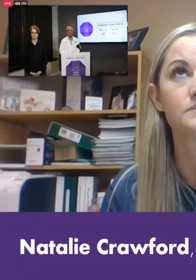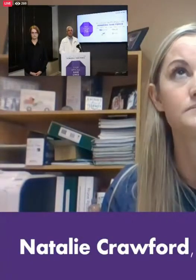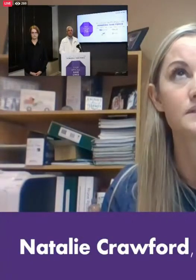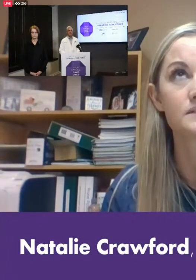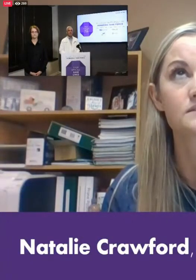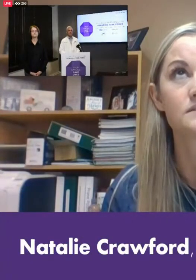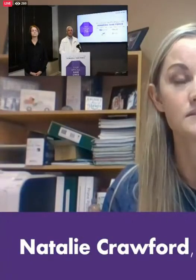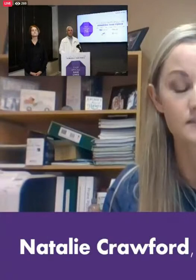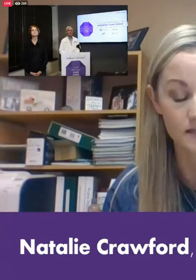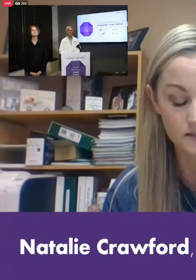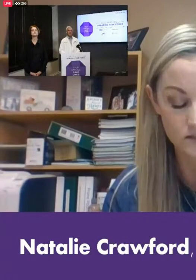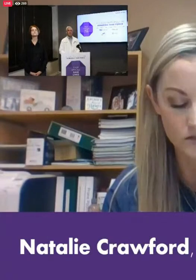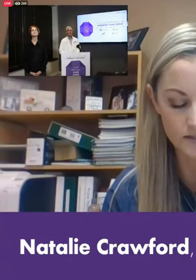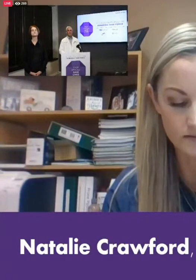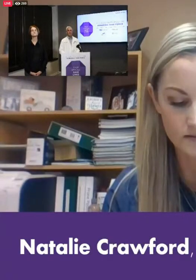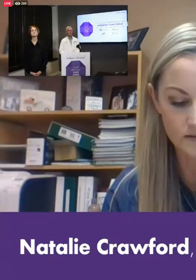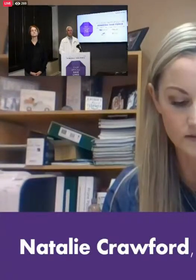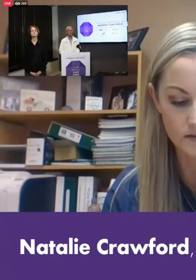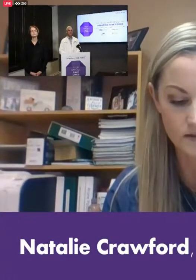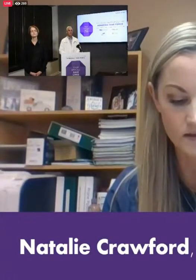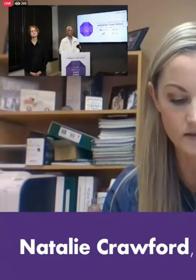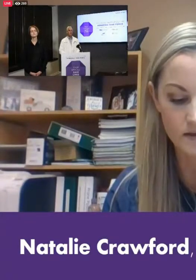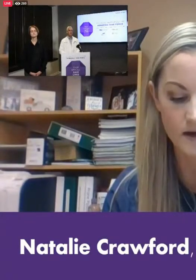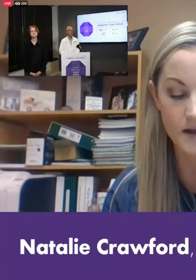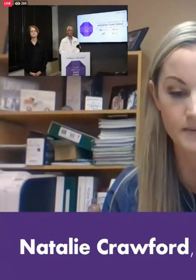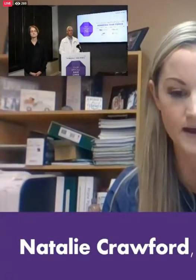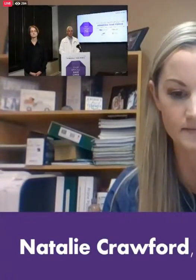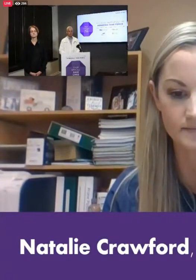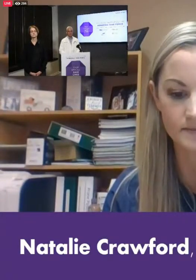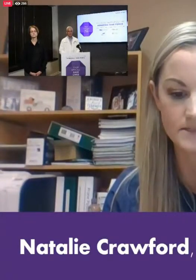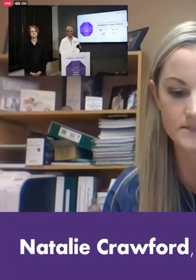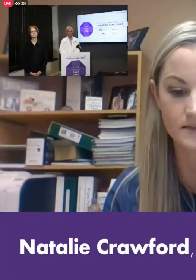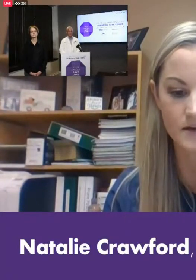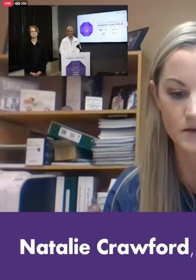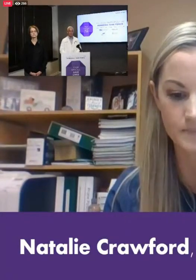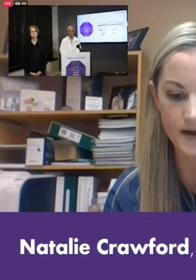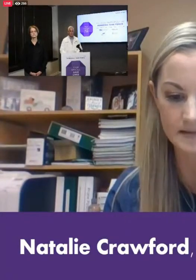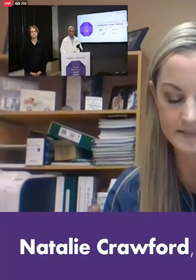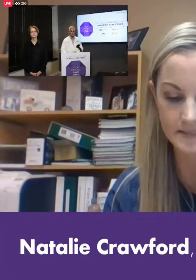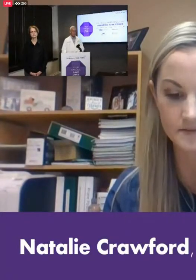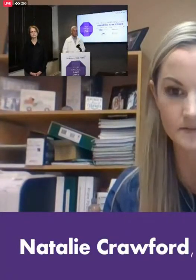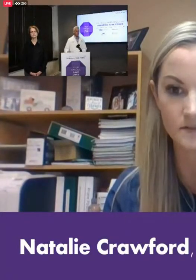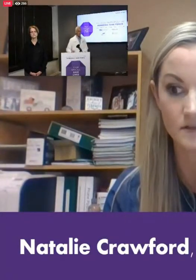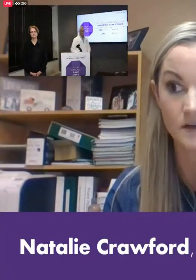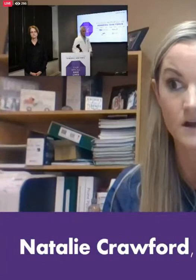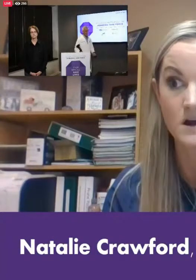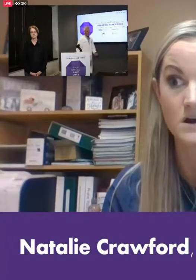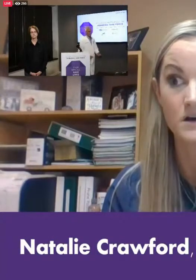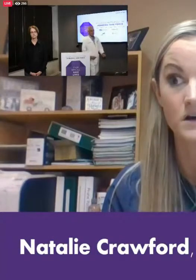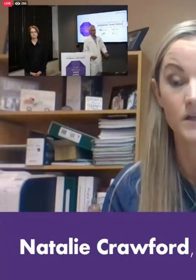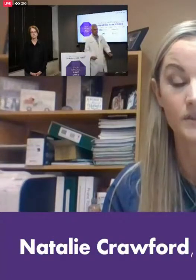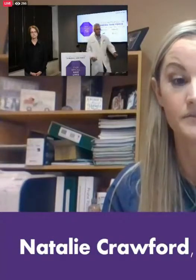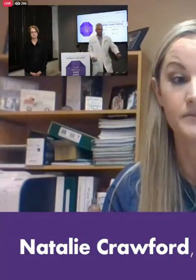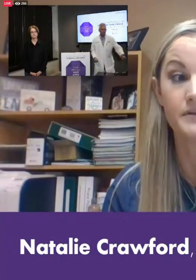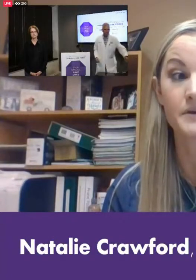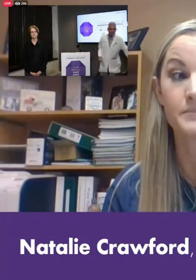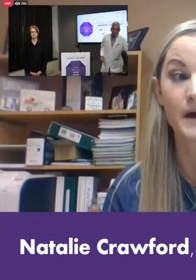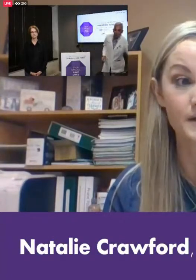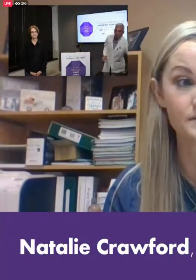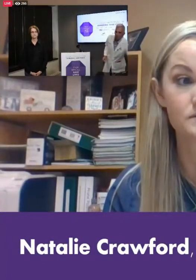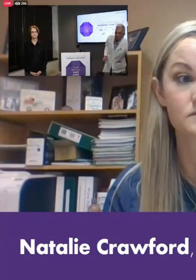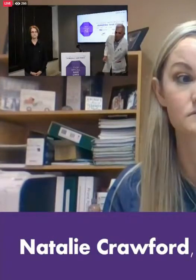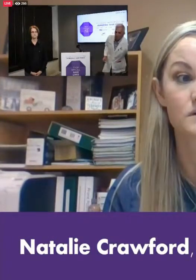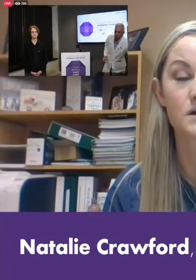we got his kids on the iPad to say their goodbyes, and